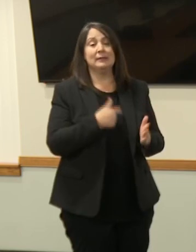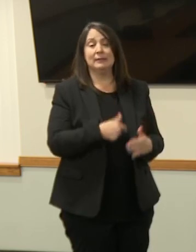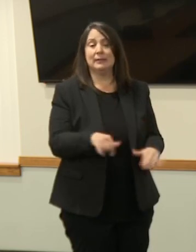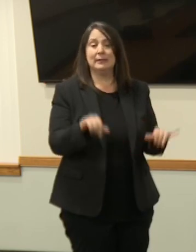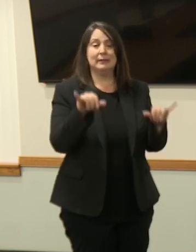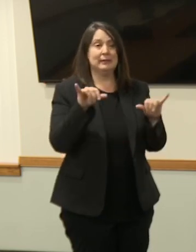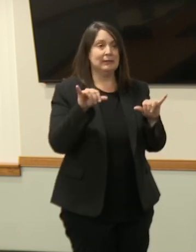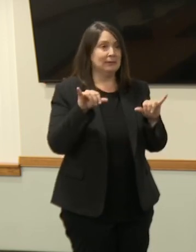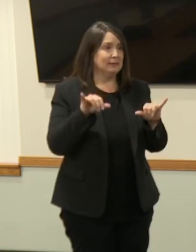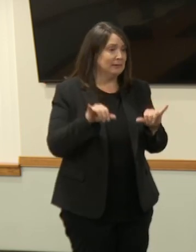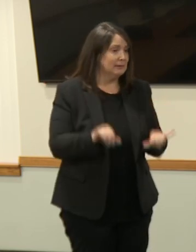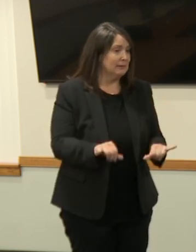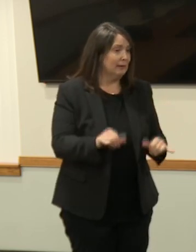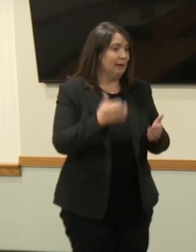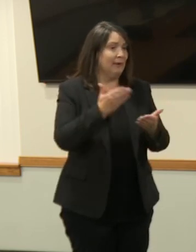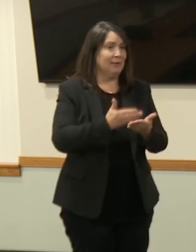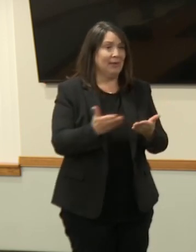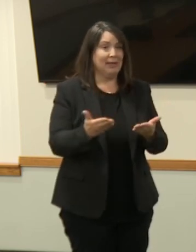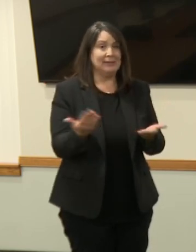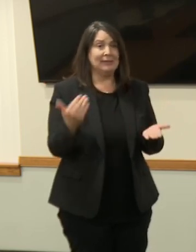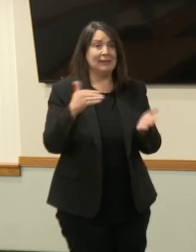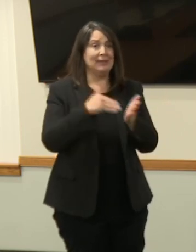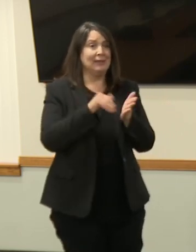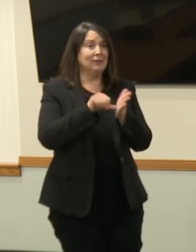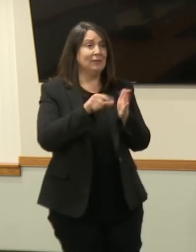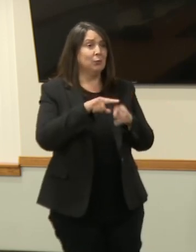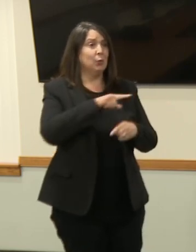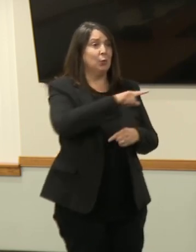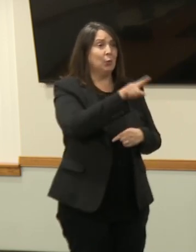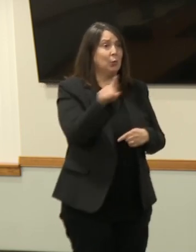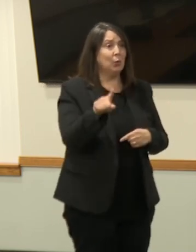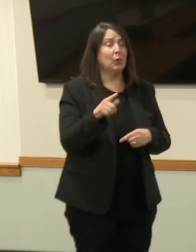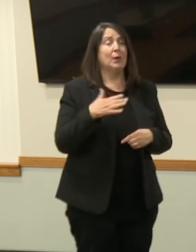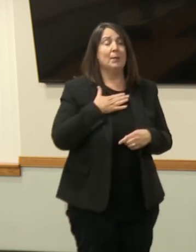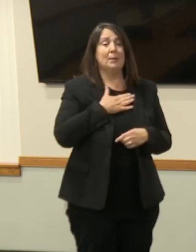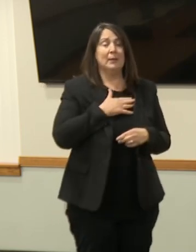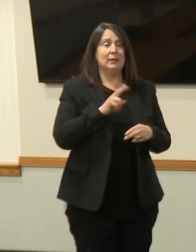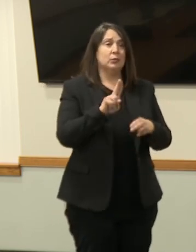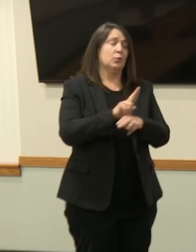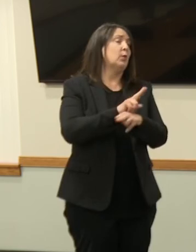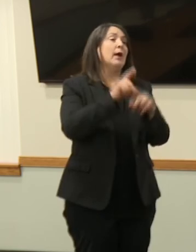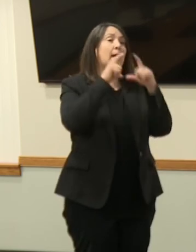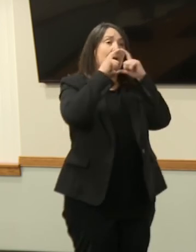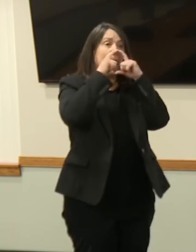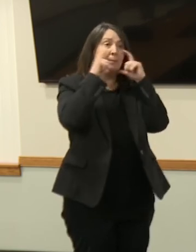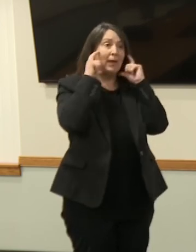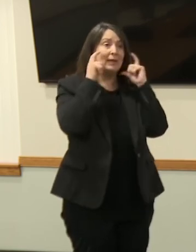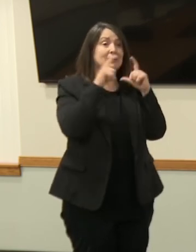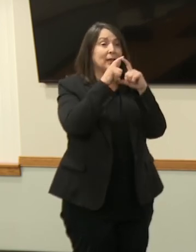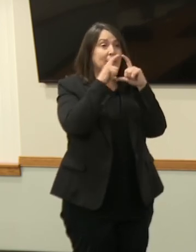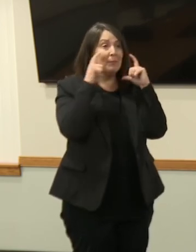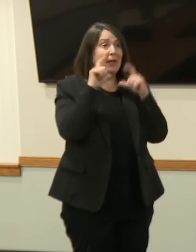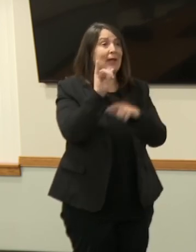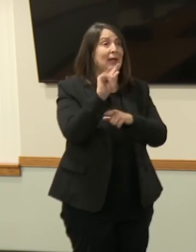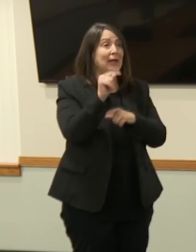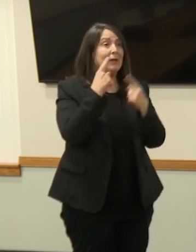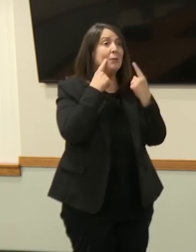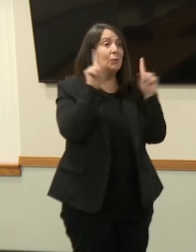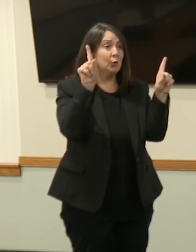beginning. First and foremost, wear a mask. It works. It works on multiple levels.